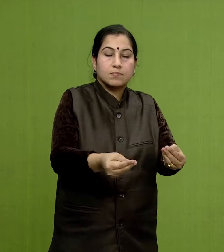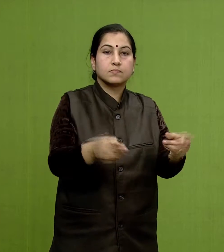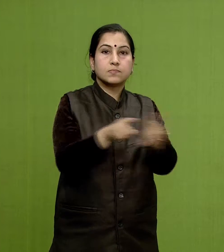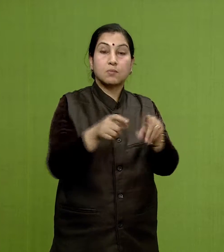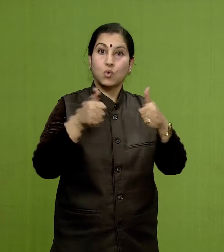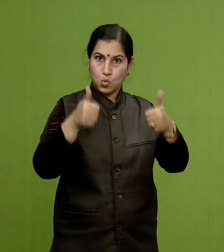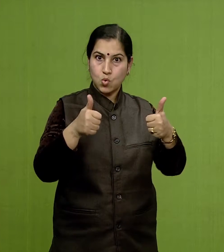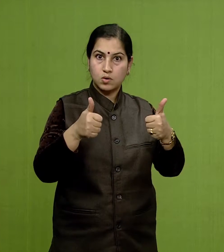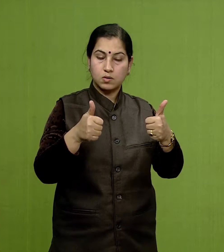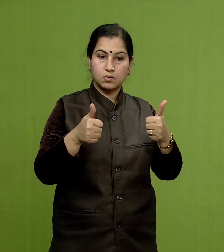good role models.